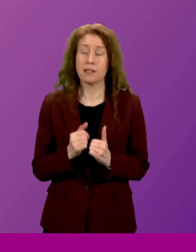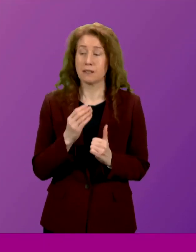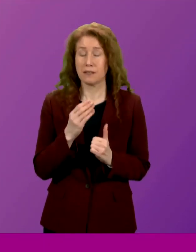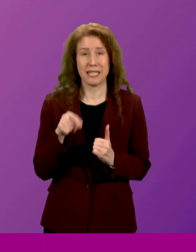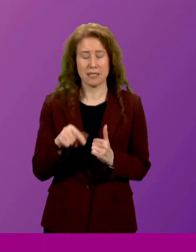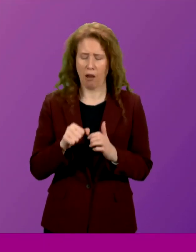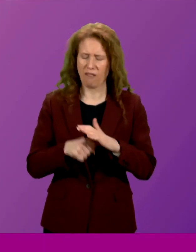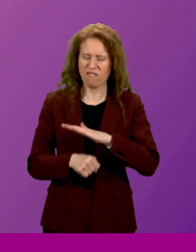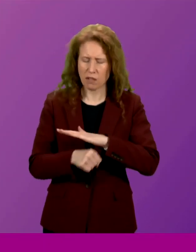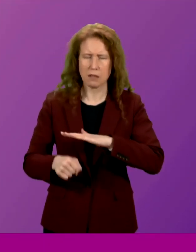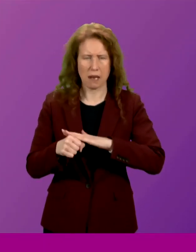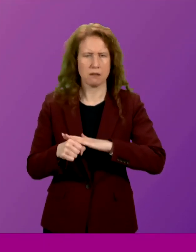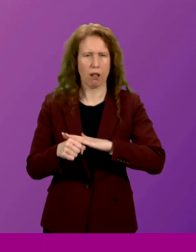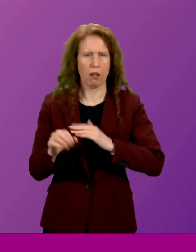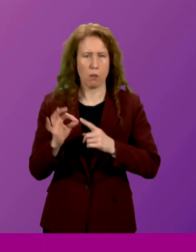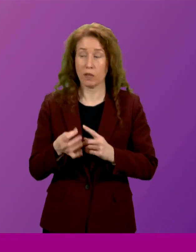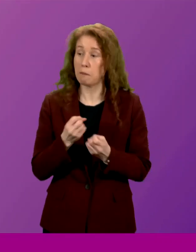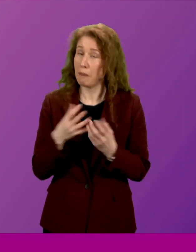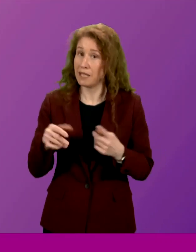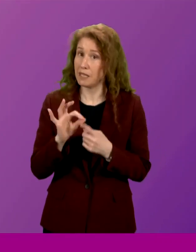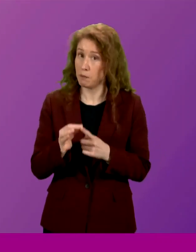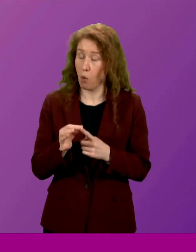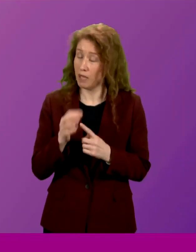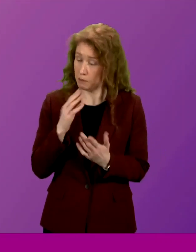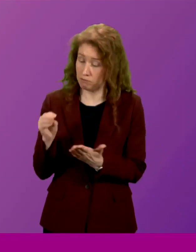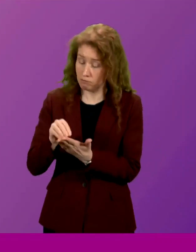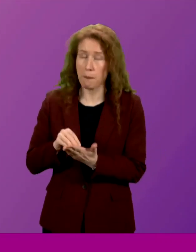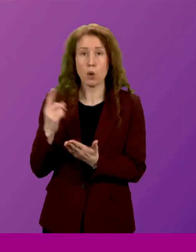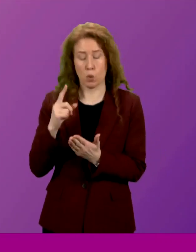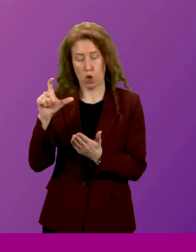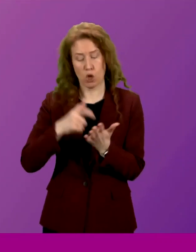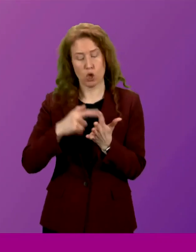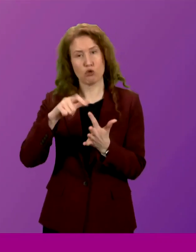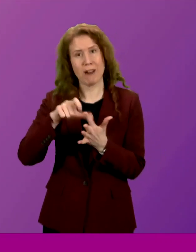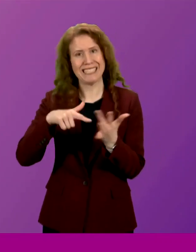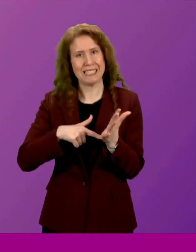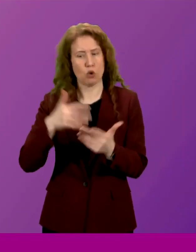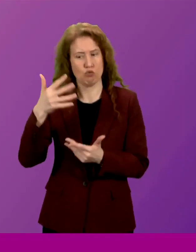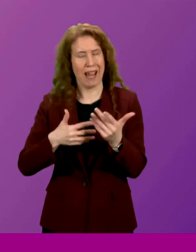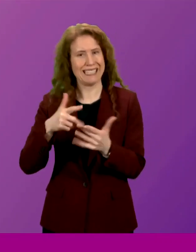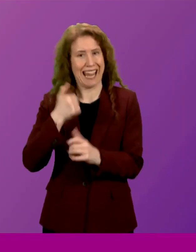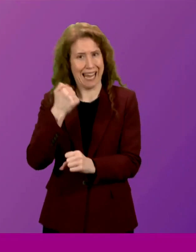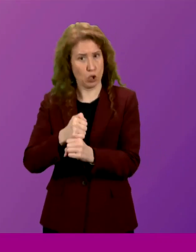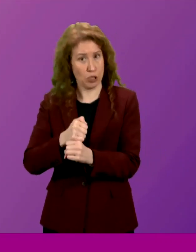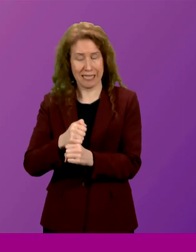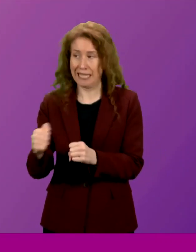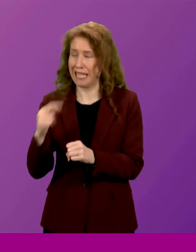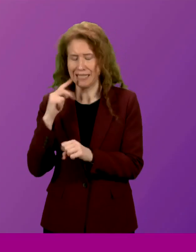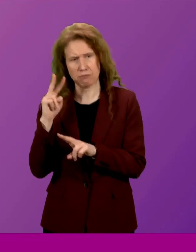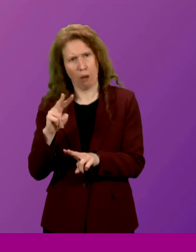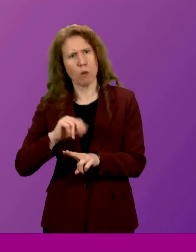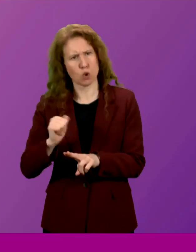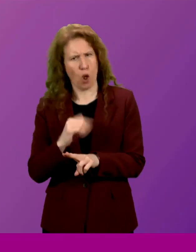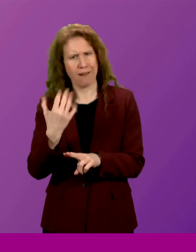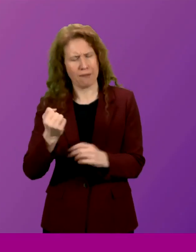these fundamental points, and many of these points were made by the credit rating agencies, who indicated that we have in this country